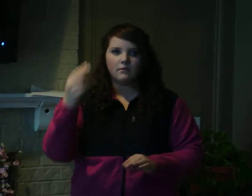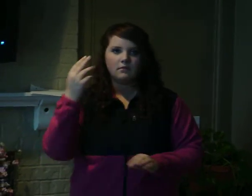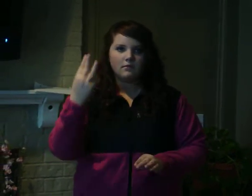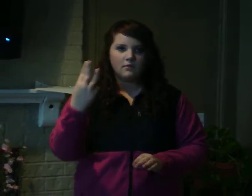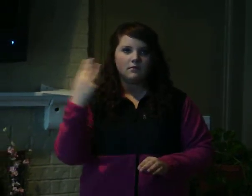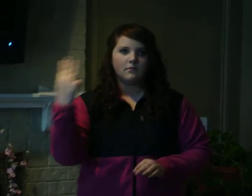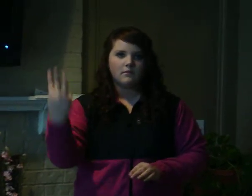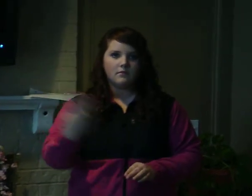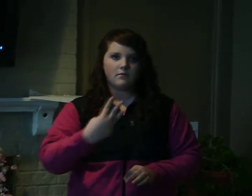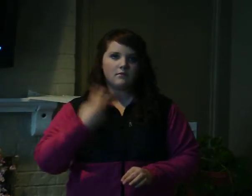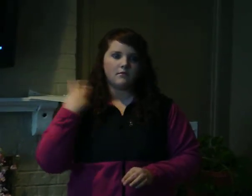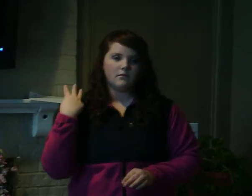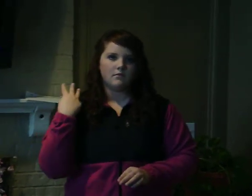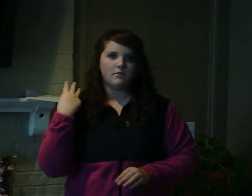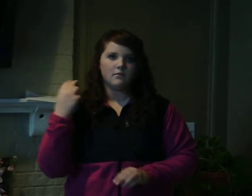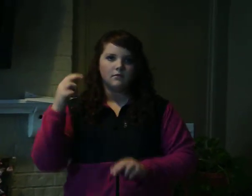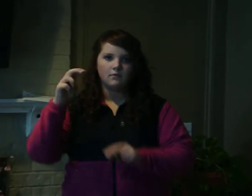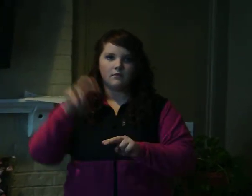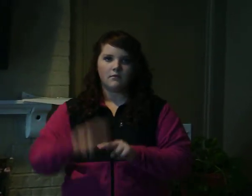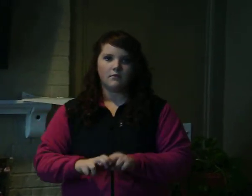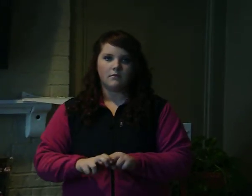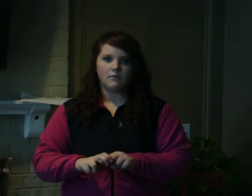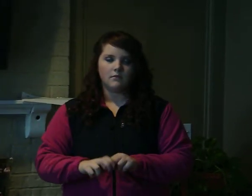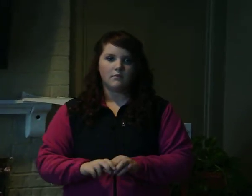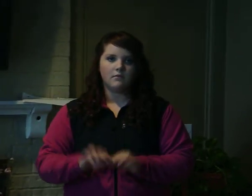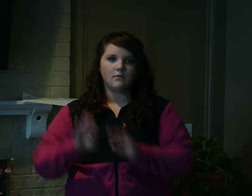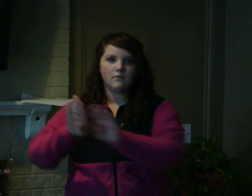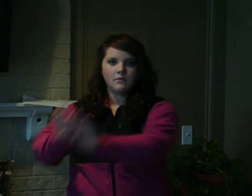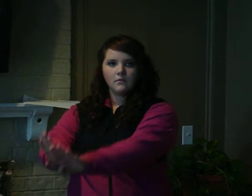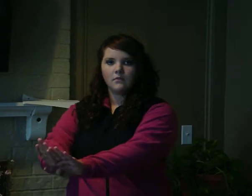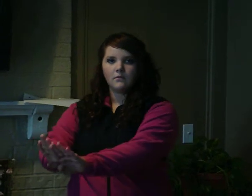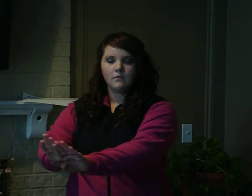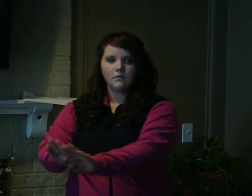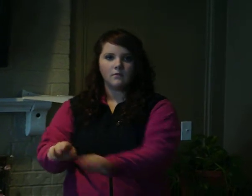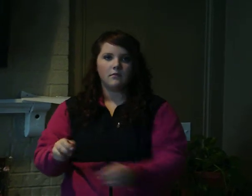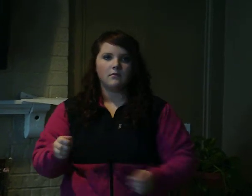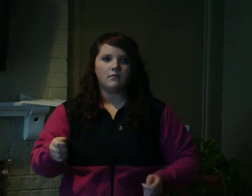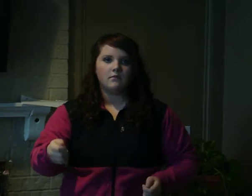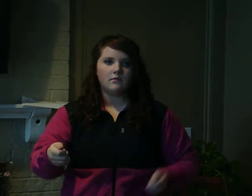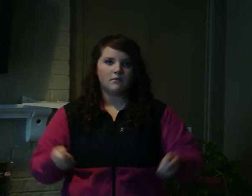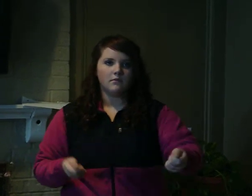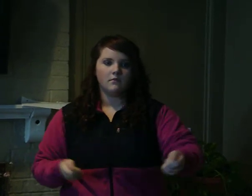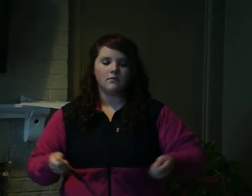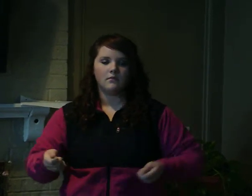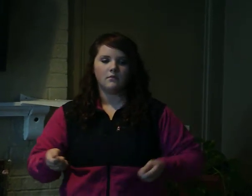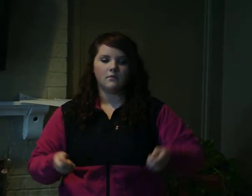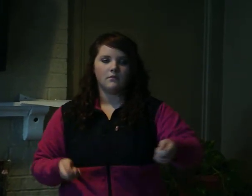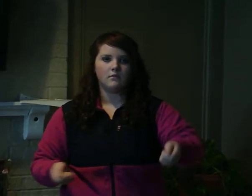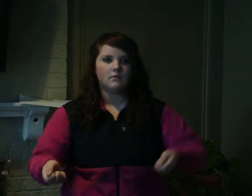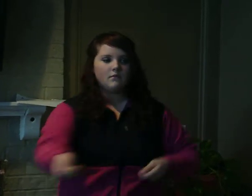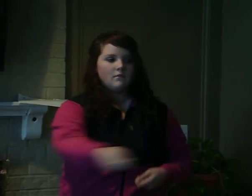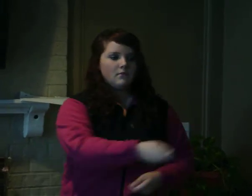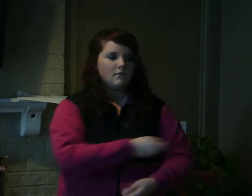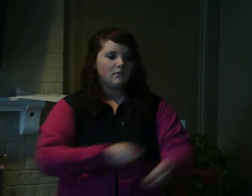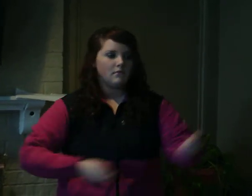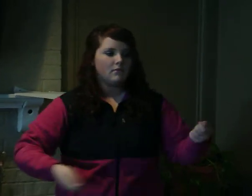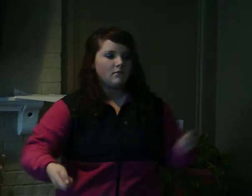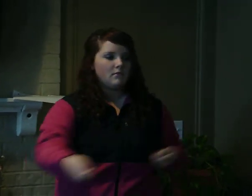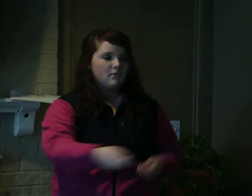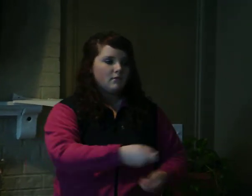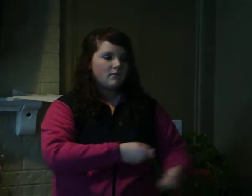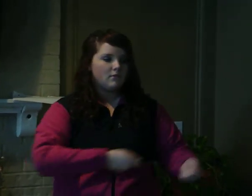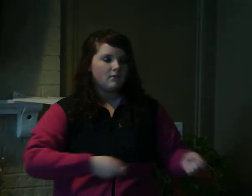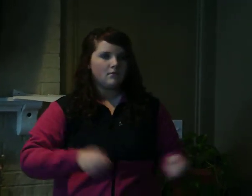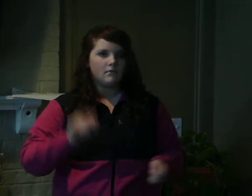at